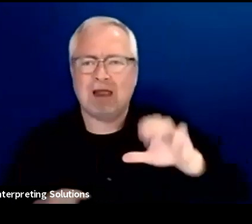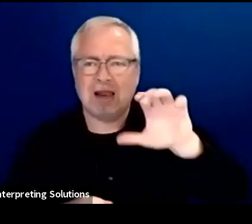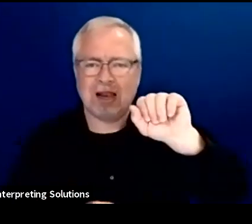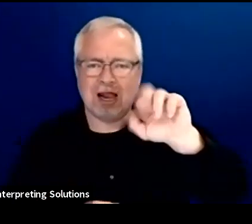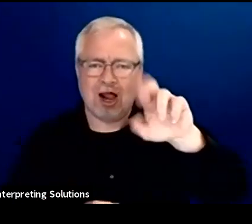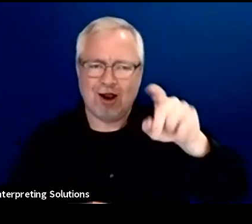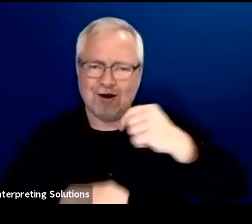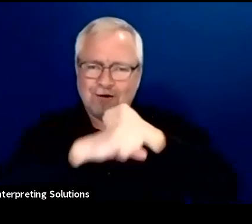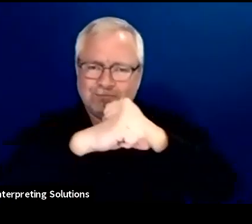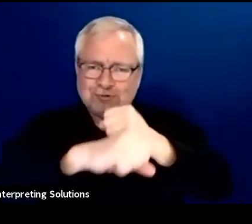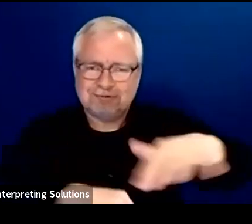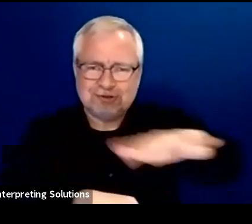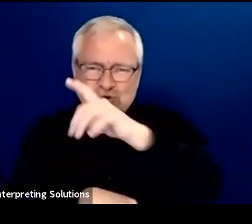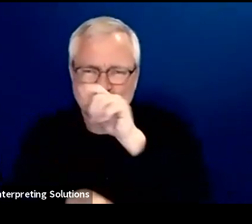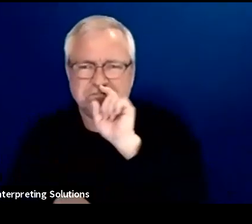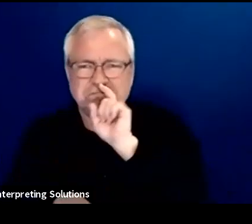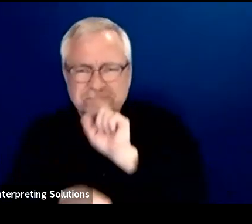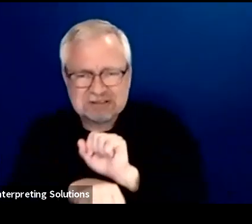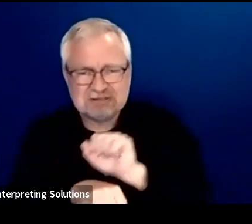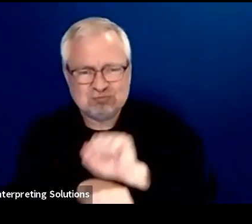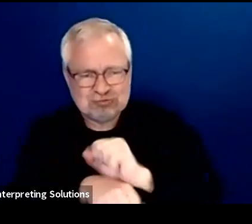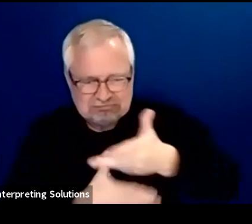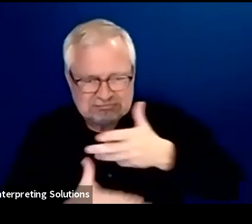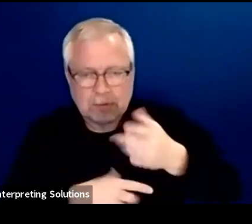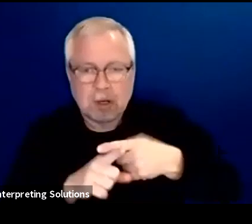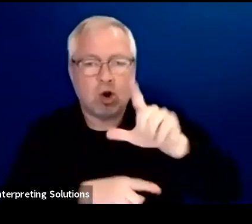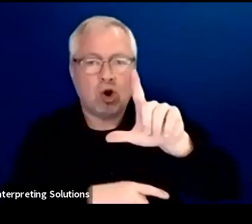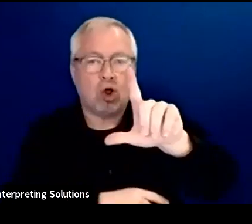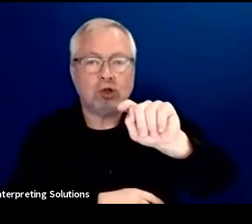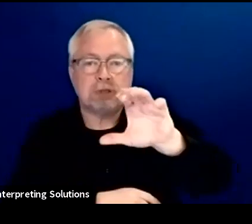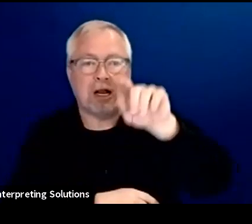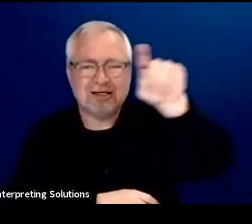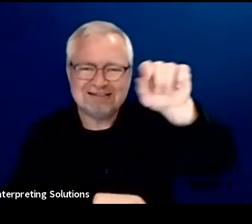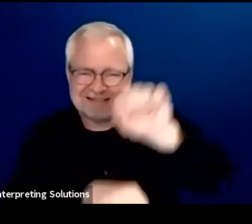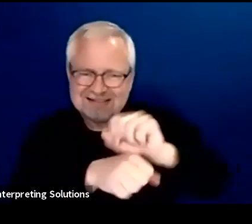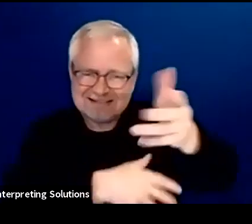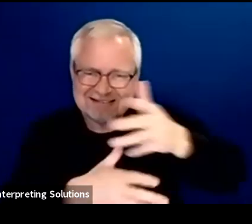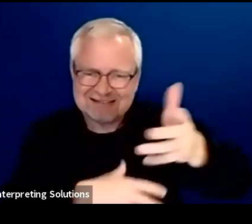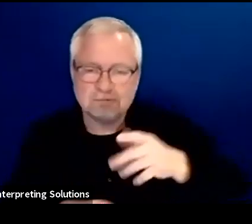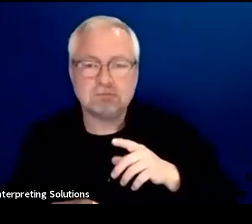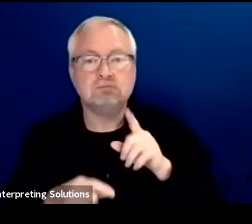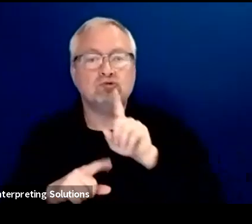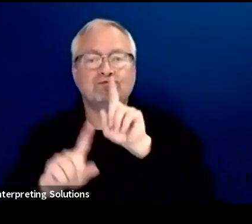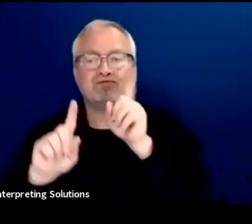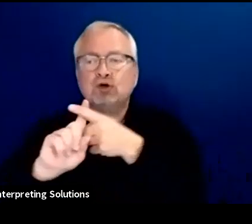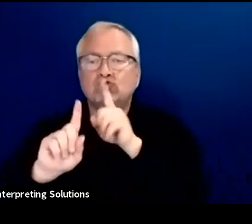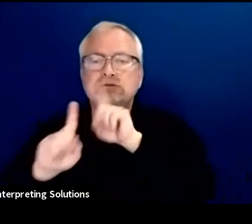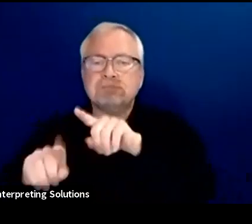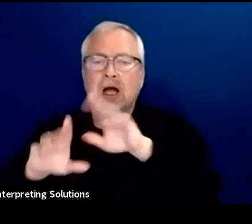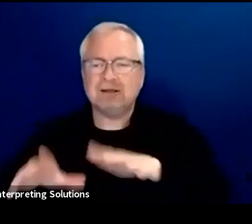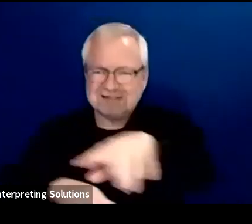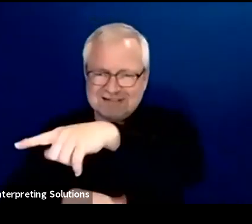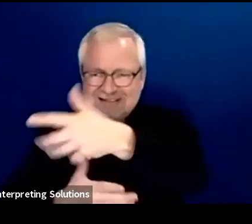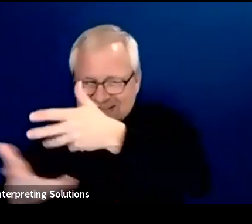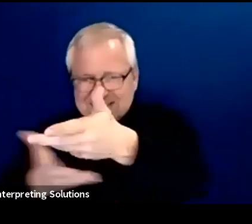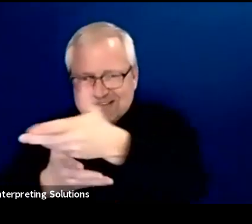long-term care workers and critical first responders. So please, if you are going to wear a